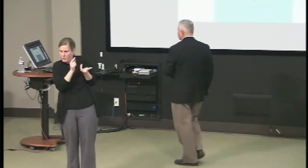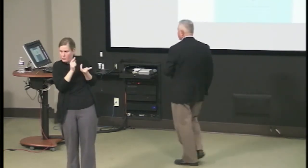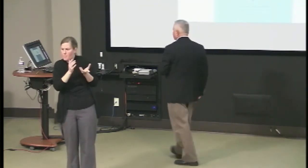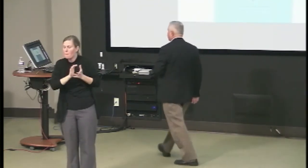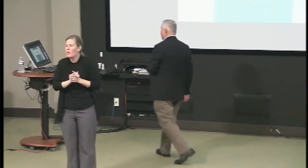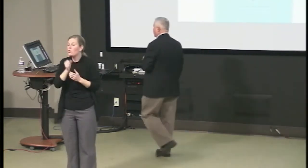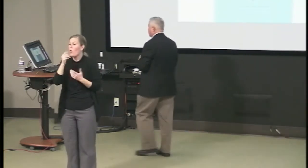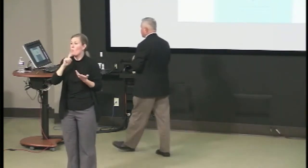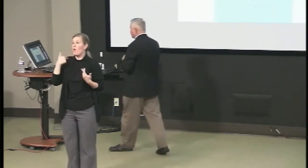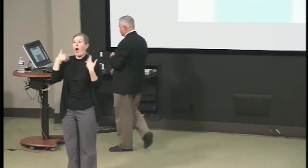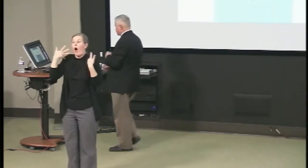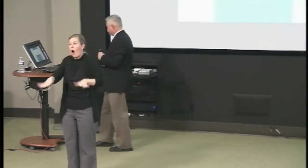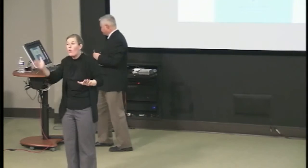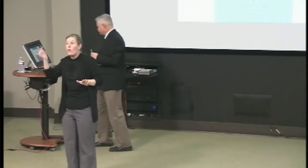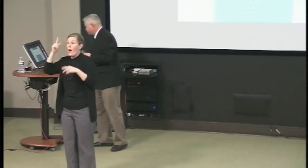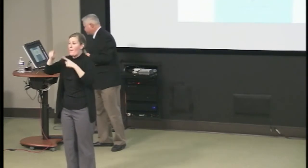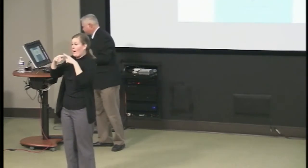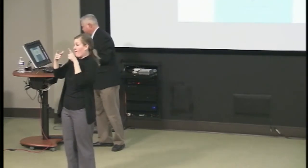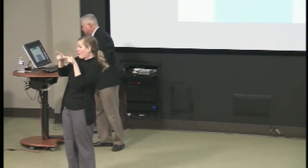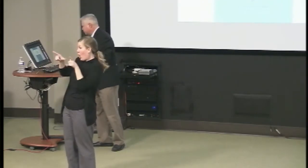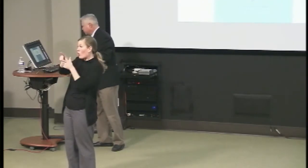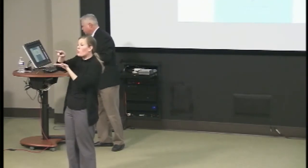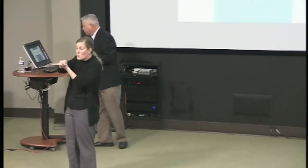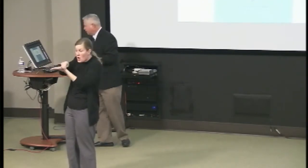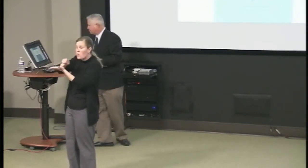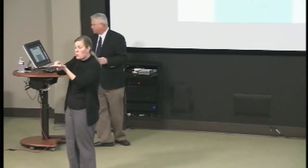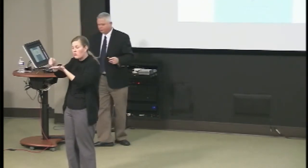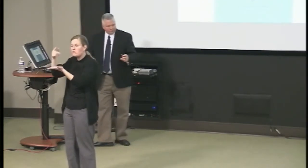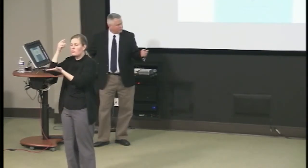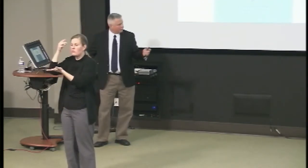classical approach,